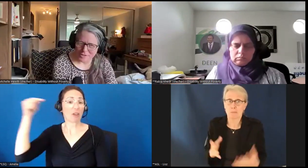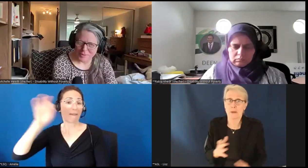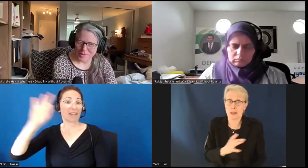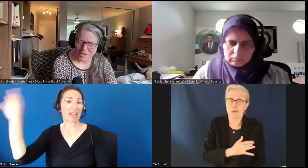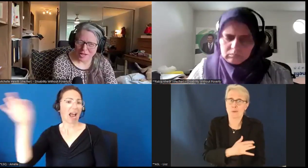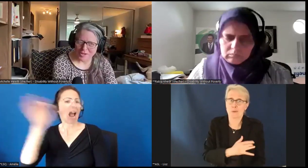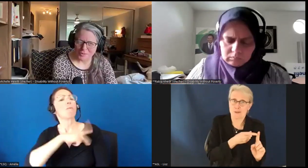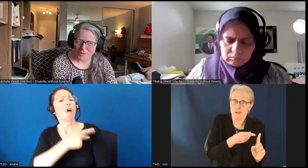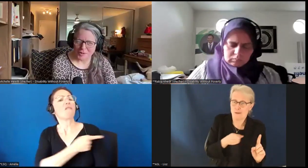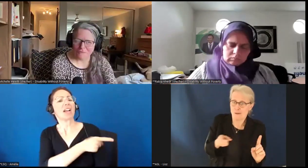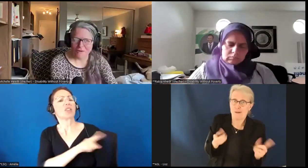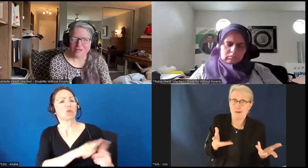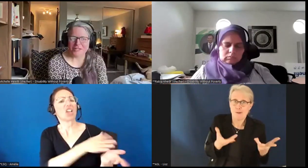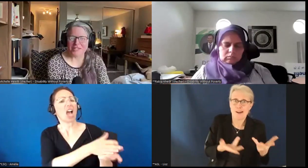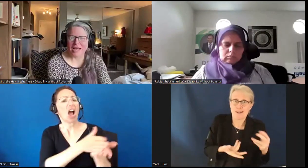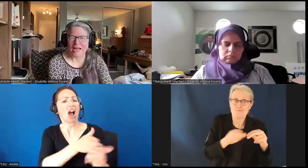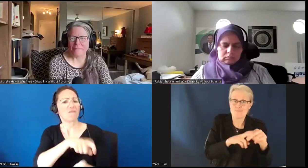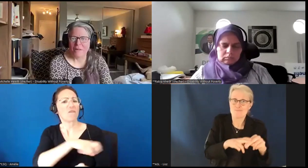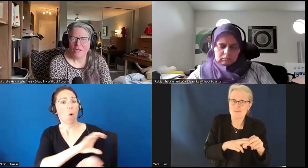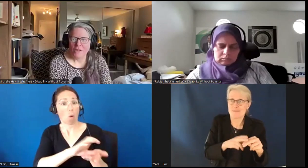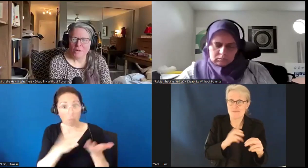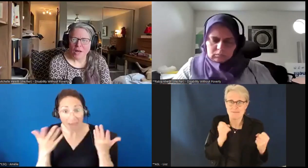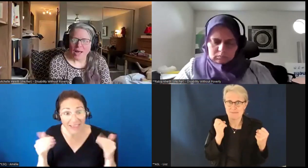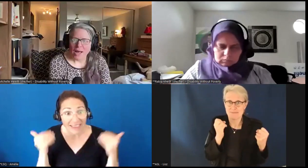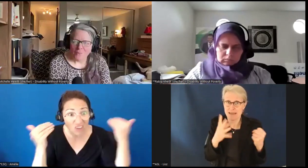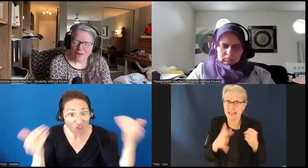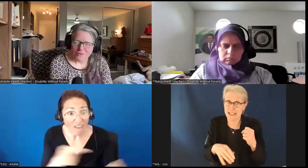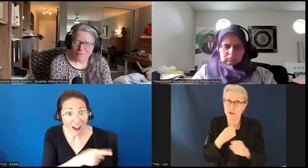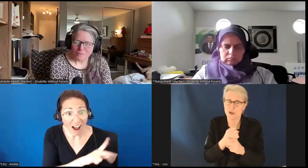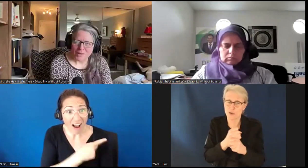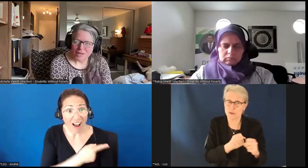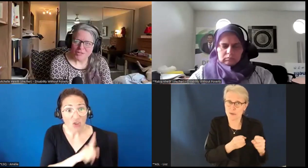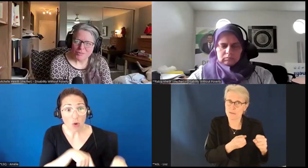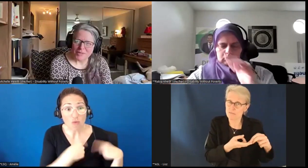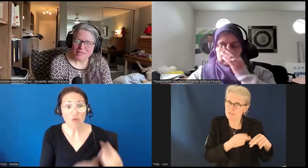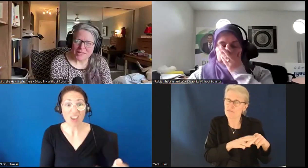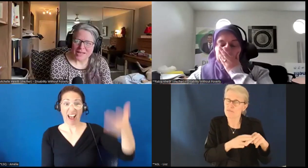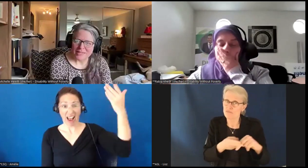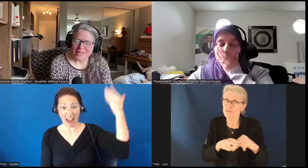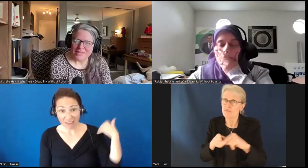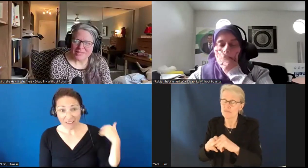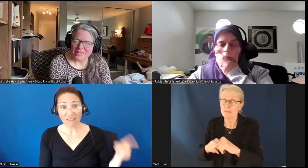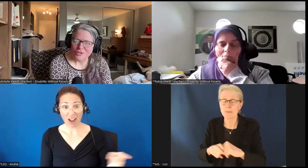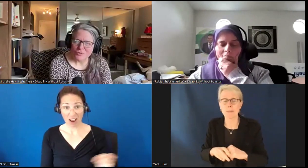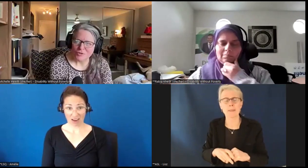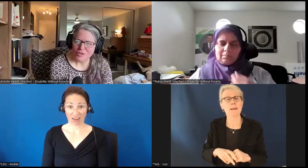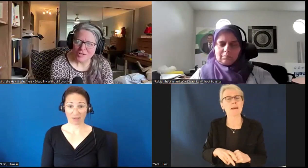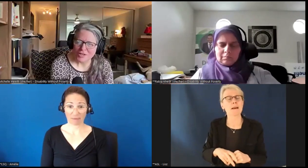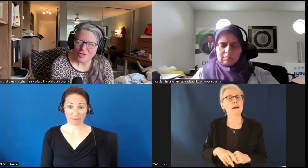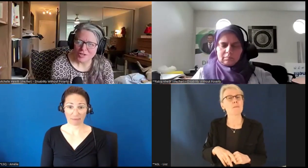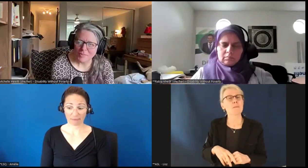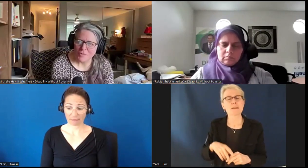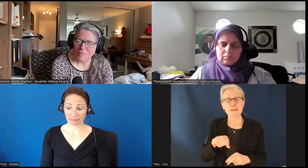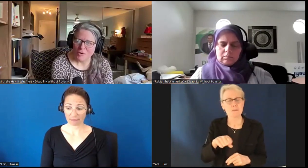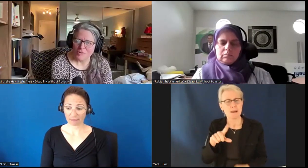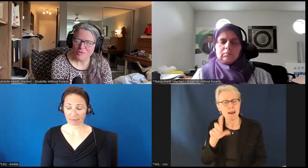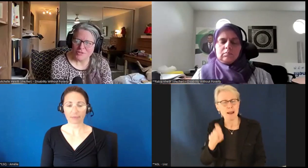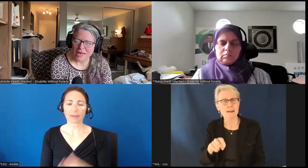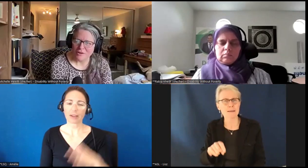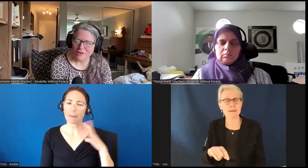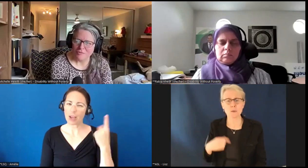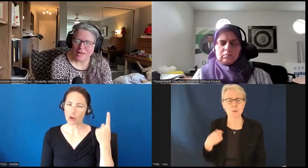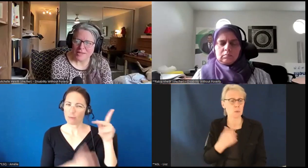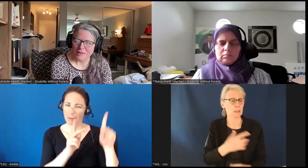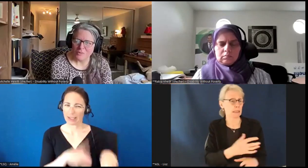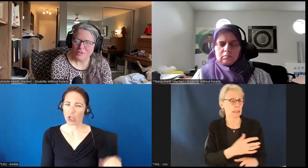up and doing a lot of the work for a lot of the time. However, somebody has asked, is this $200 on top of what most of us